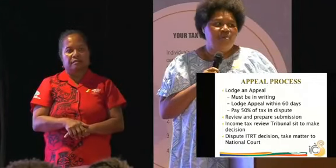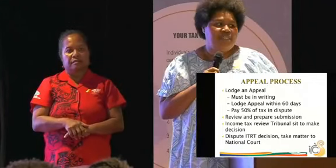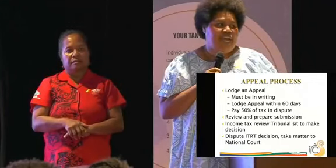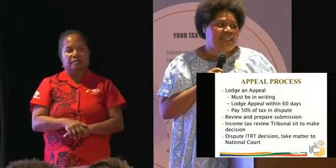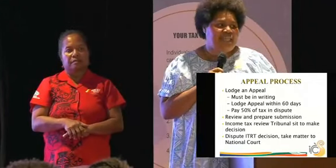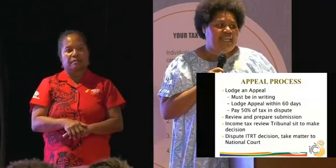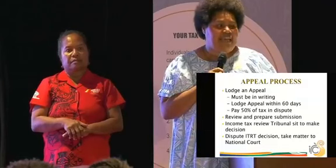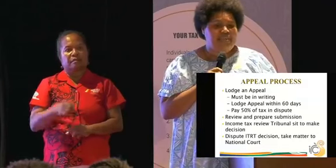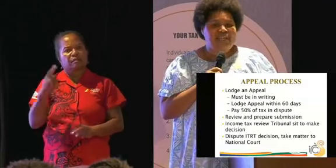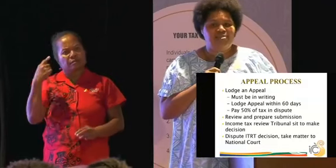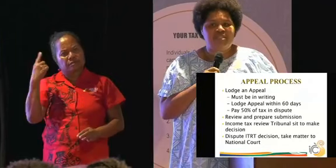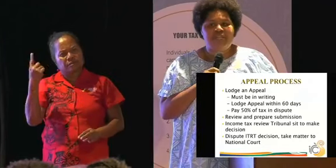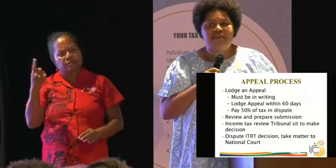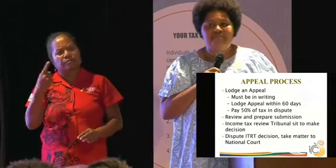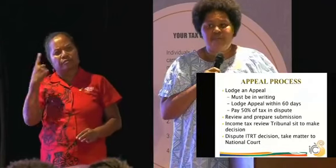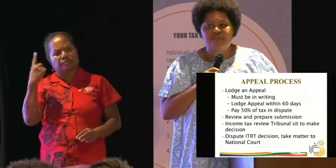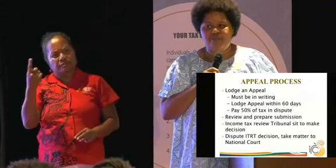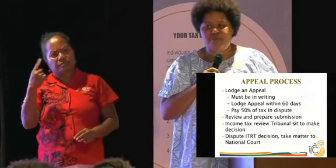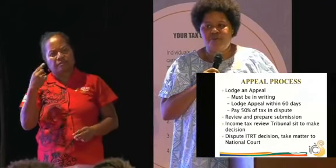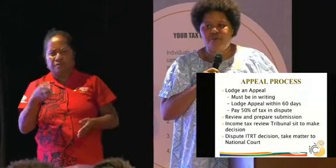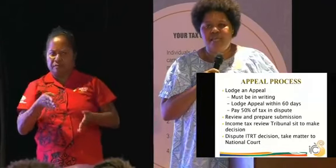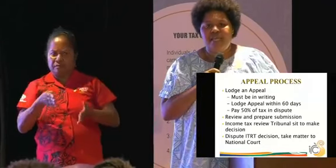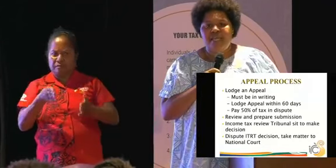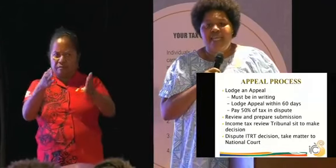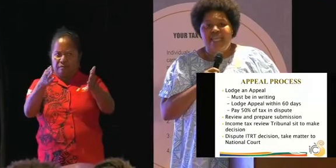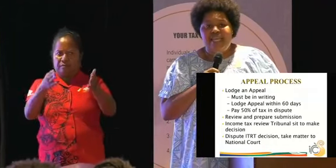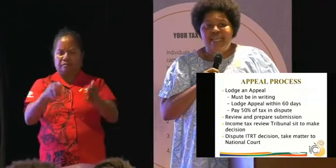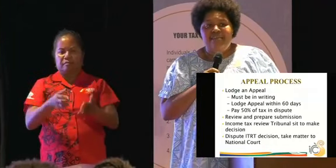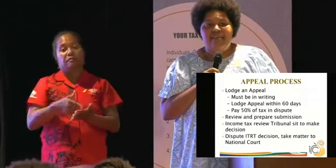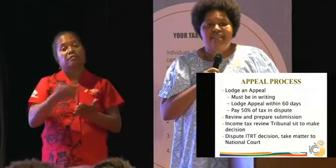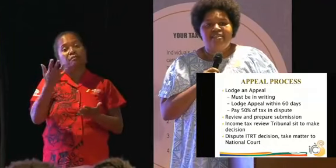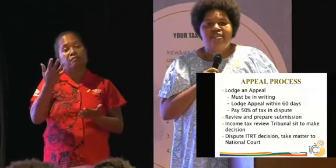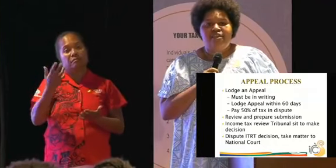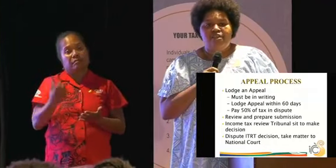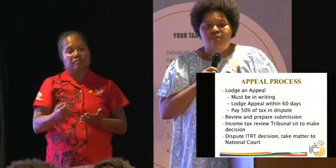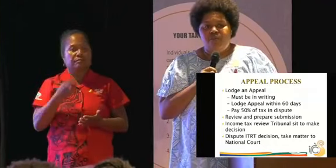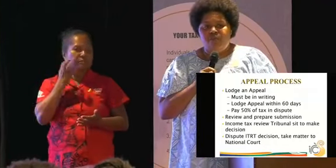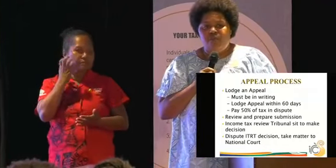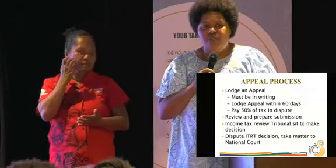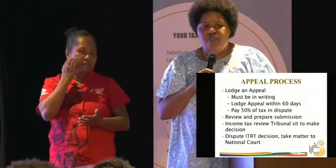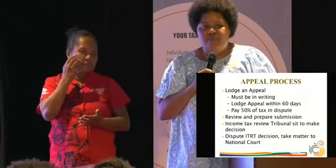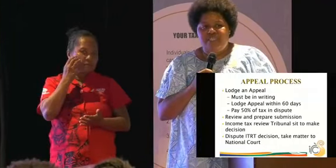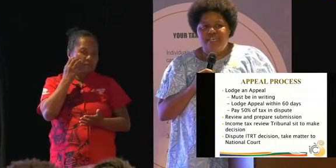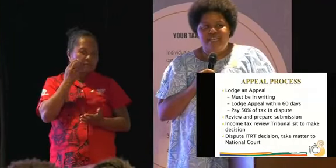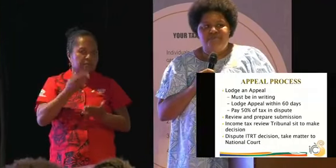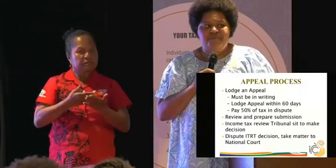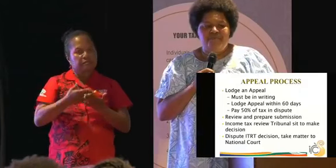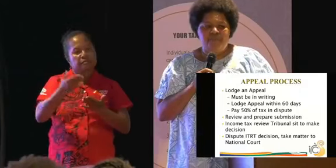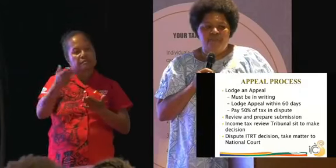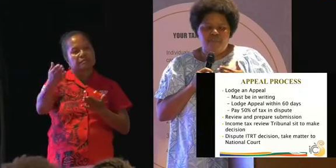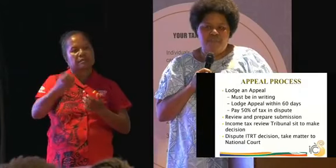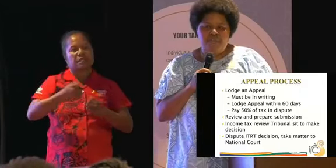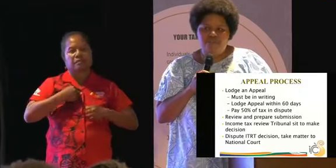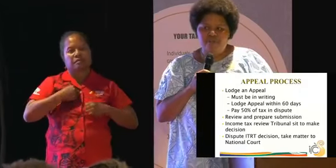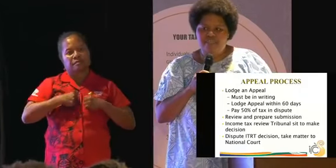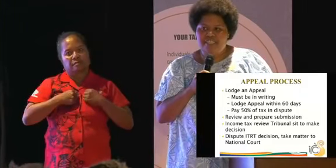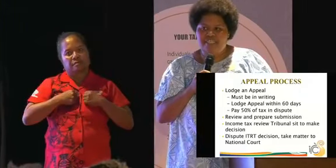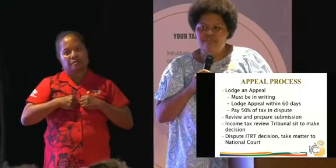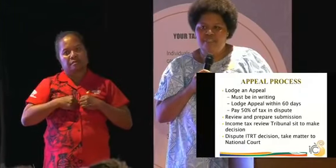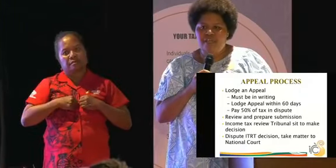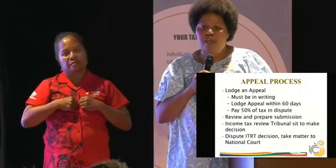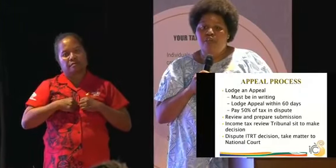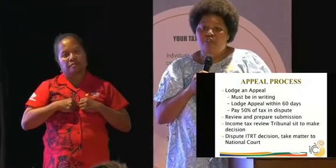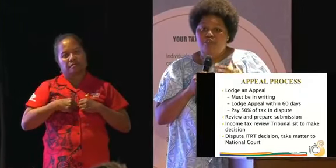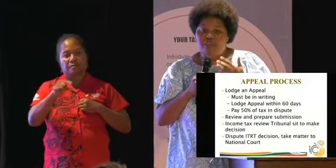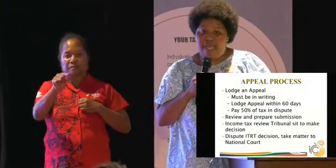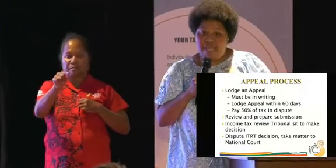So those are the avenues that are available to you. In the event you lodge your return, you pick up your